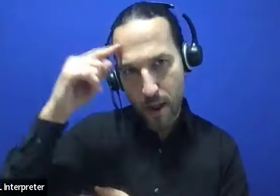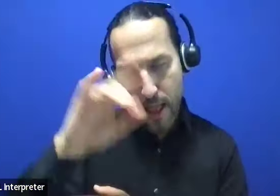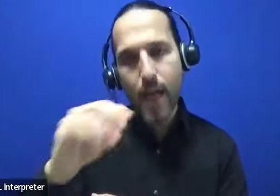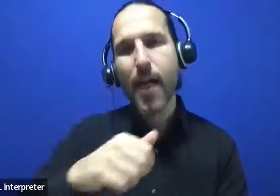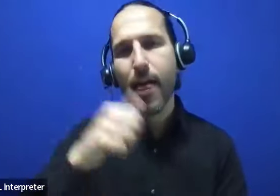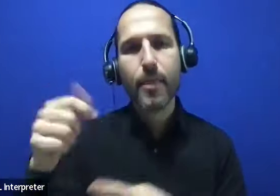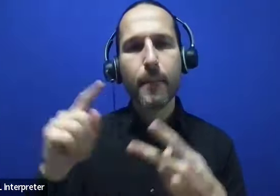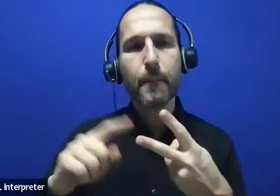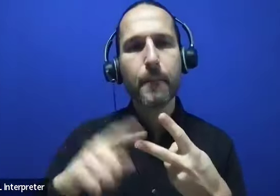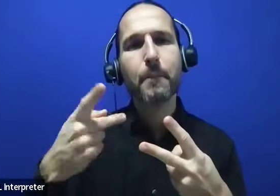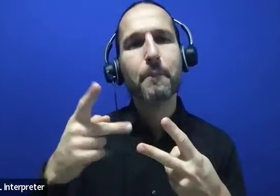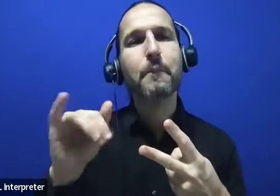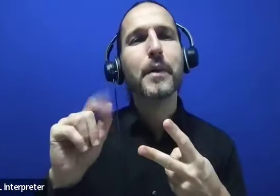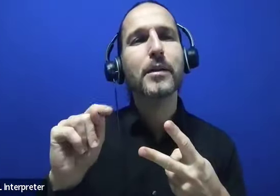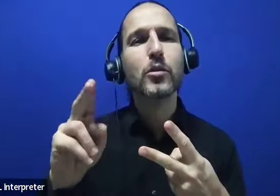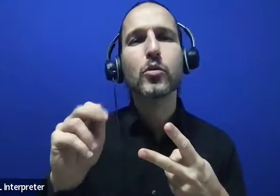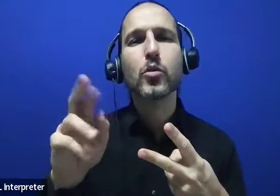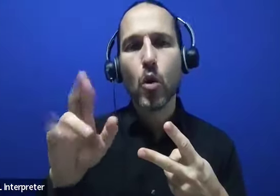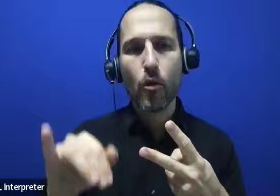the sex hormones.